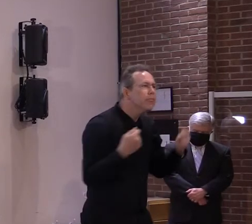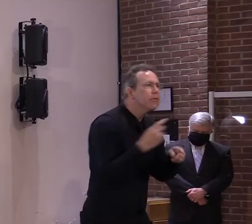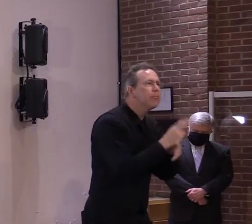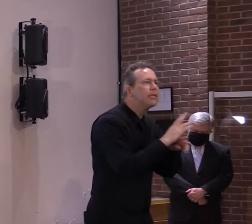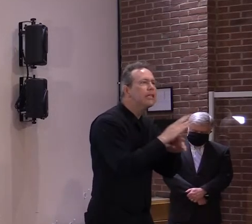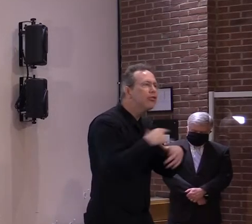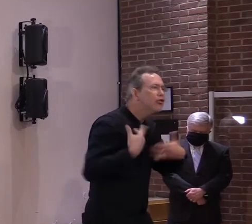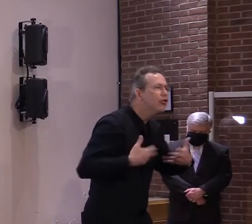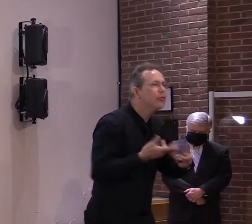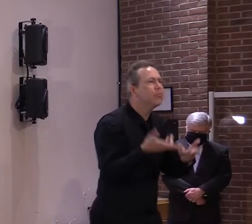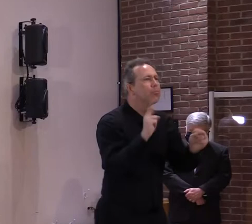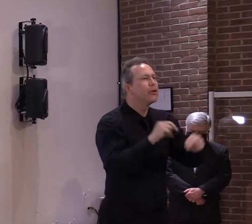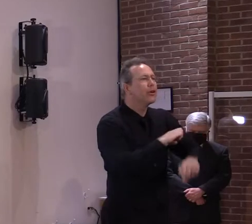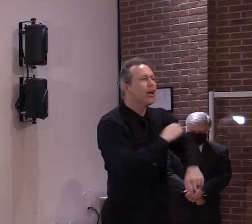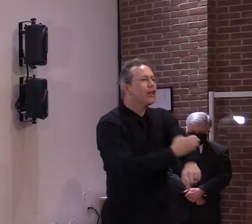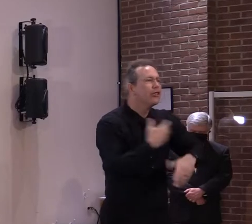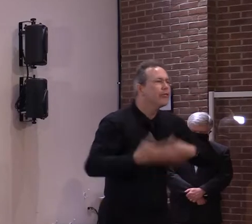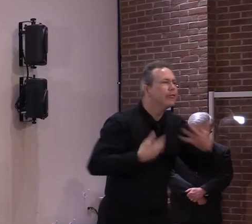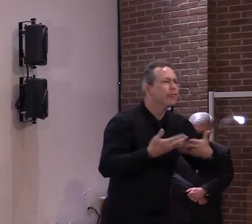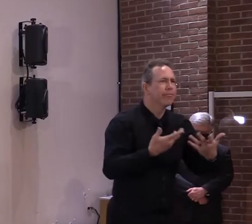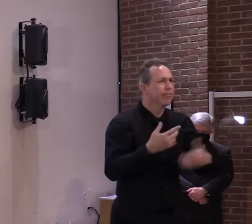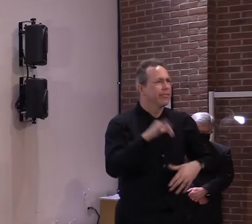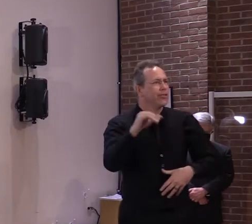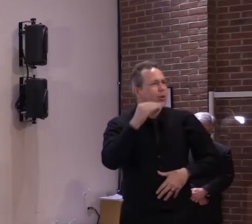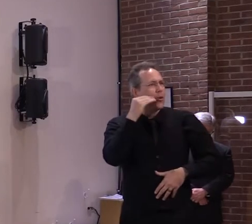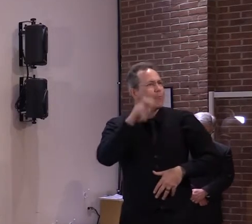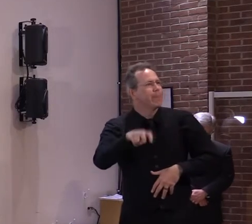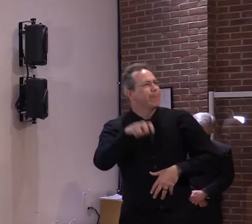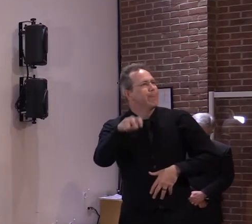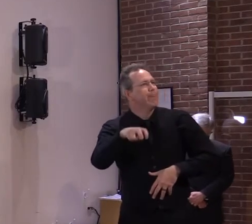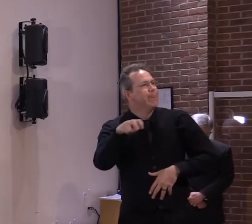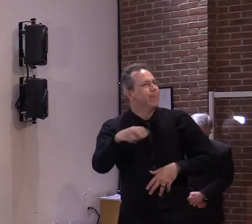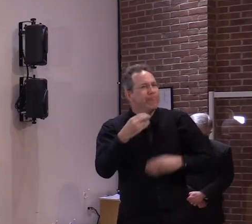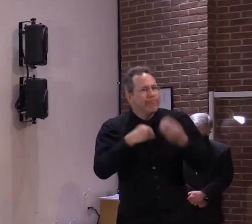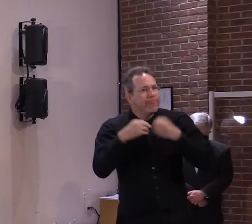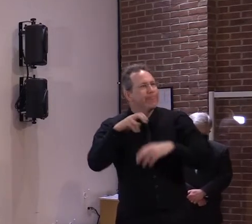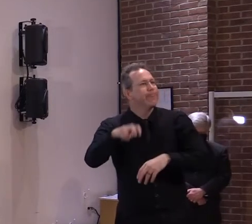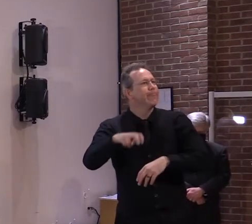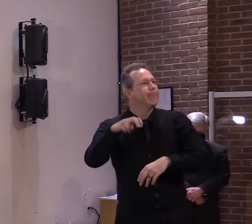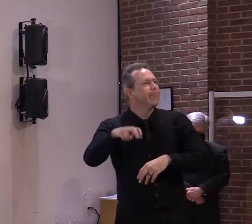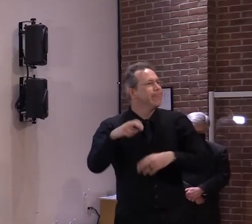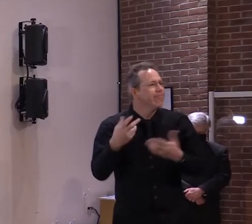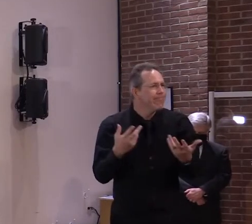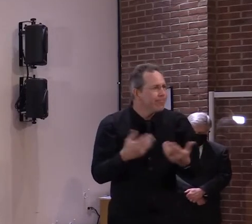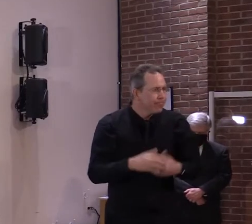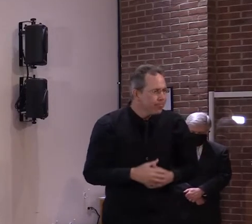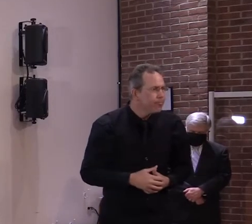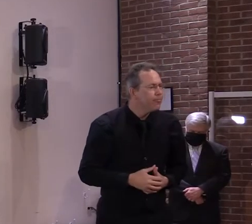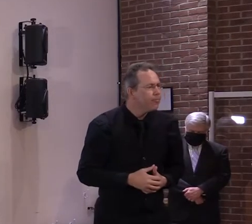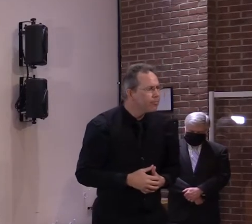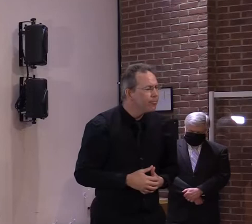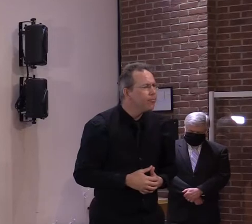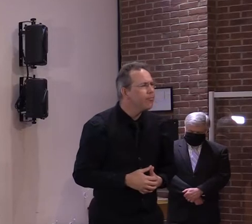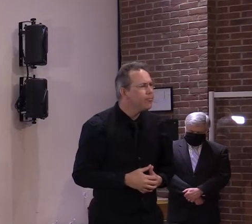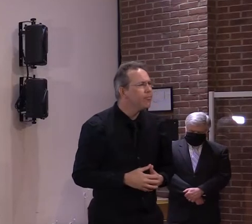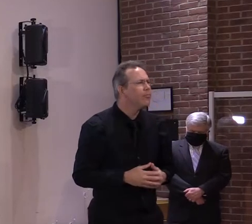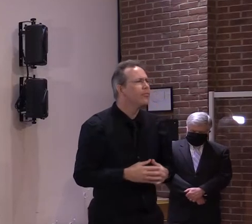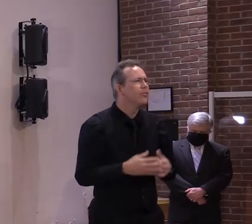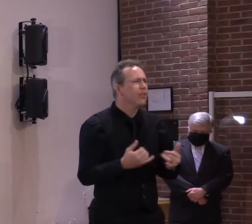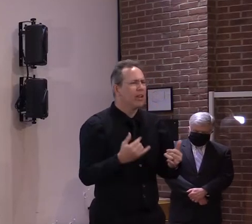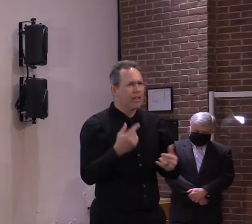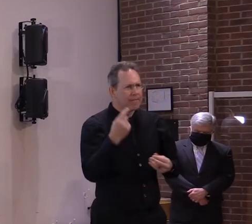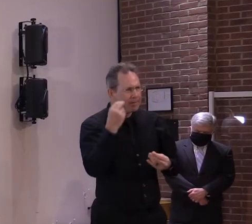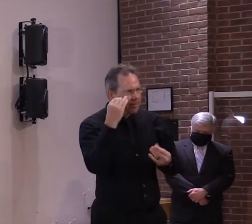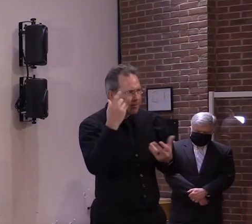way their lifestyle once was will be the answers to this in the long term. Short term, I'm sure there'll have to be some interventions that we